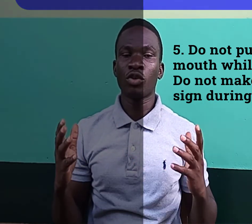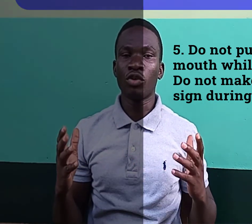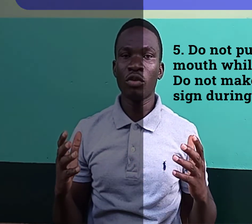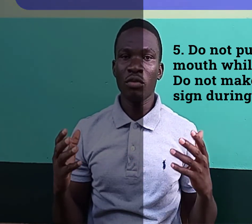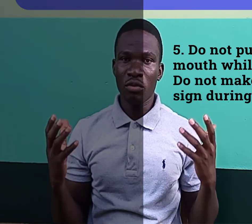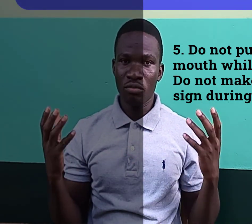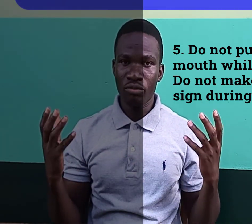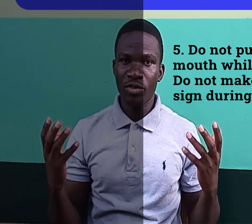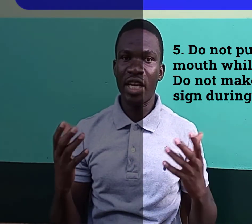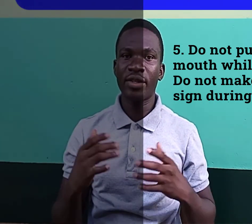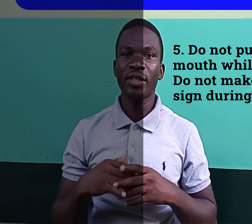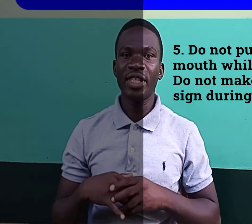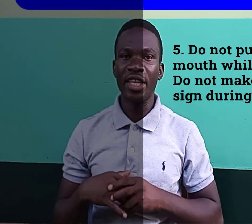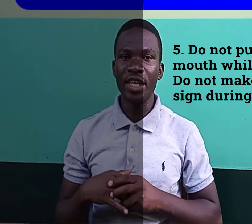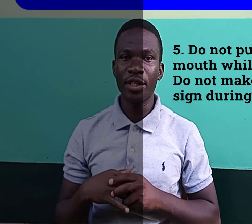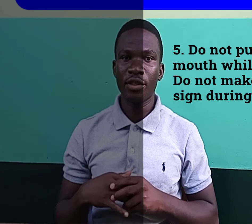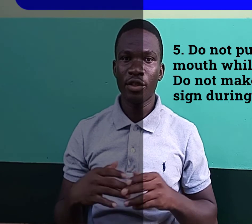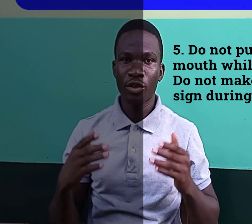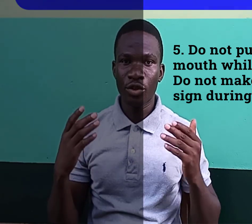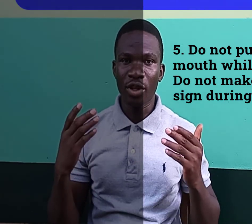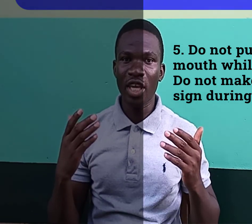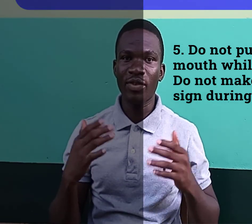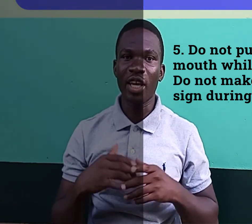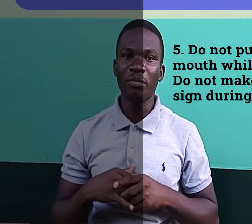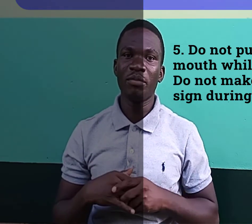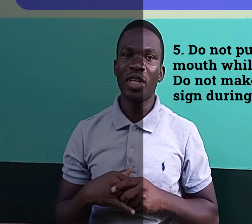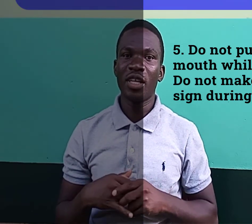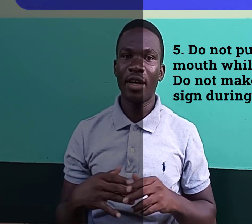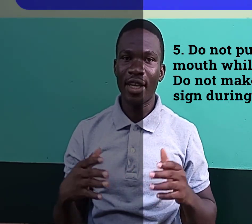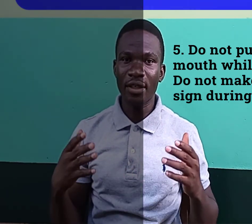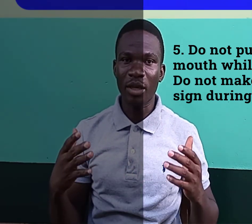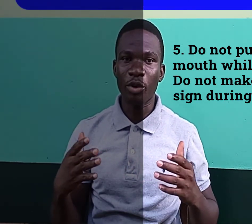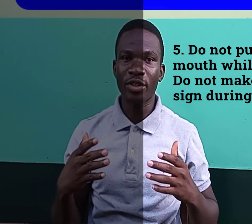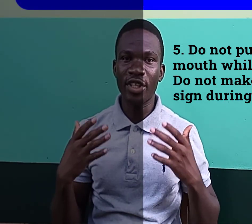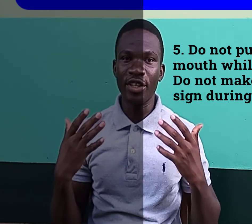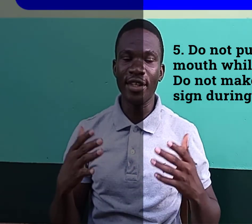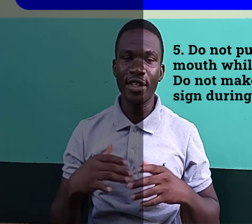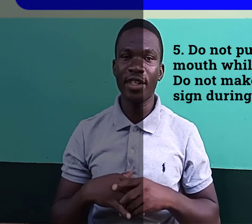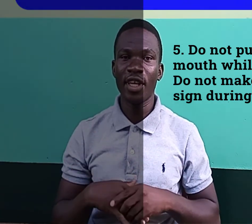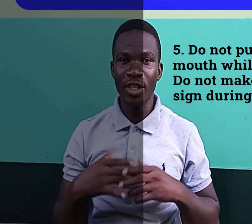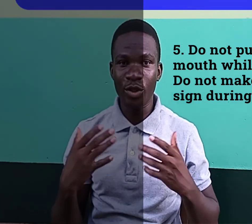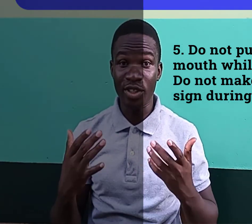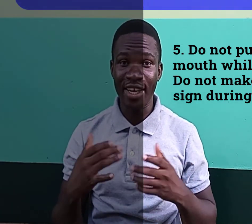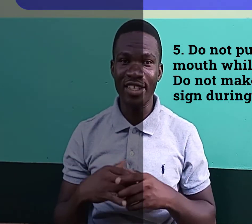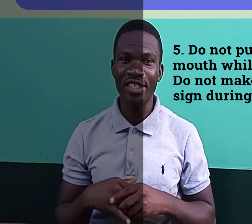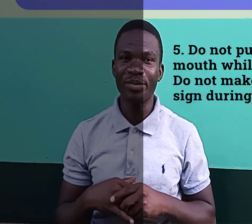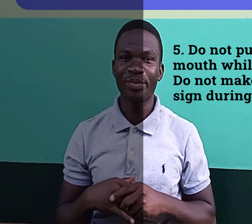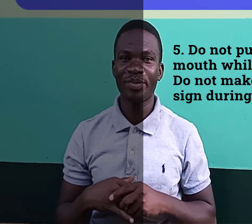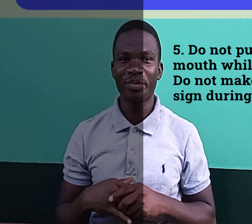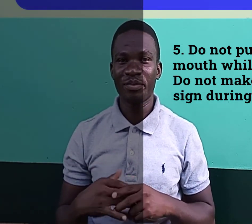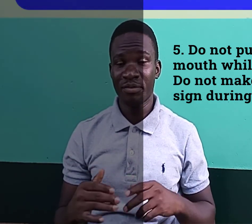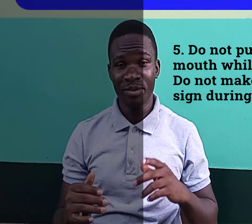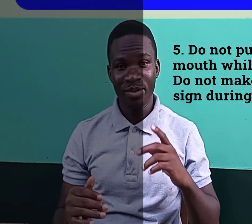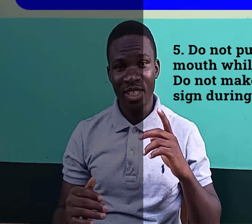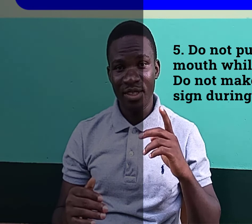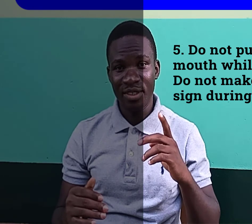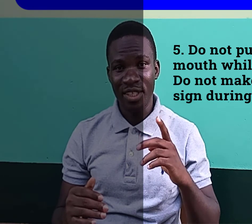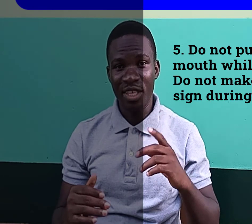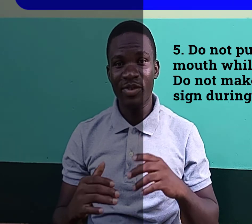So there is still the need to give them that support they need in society. Thank you very